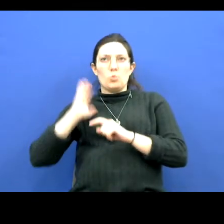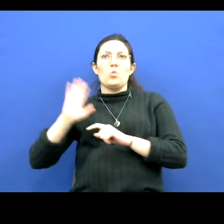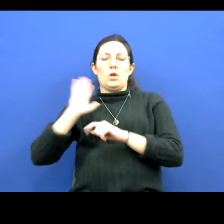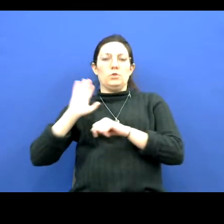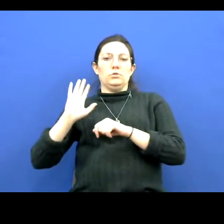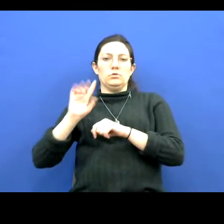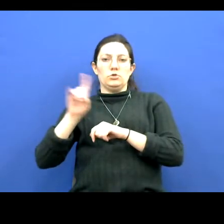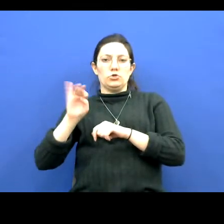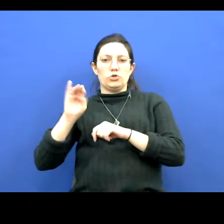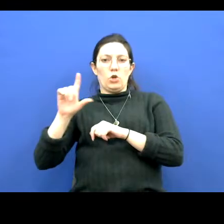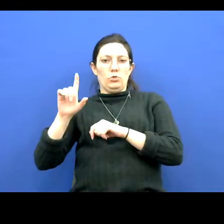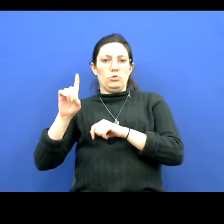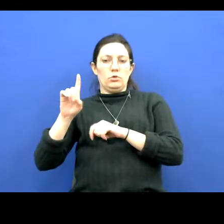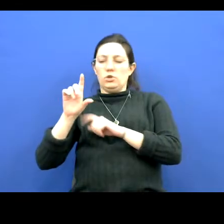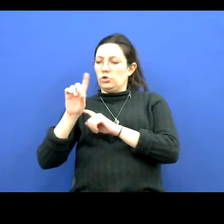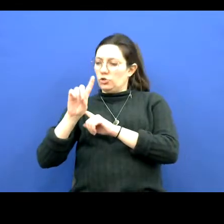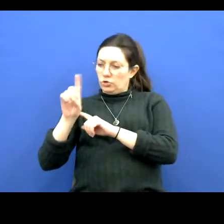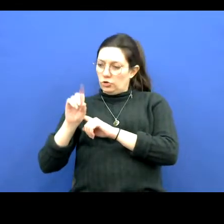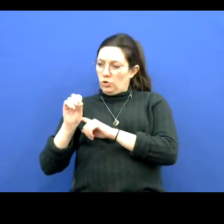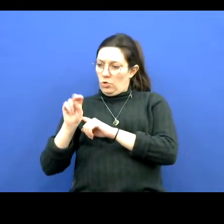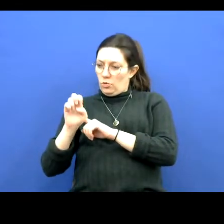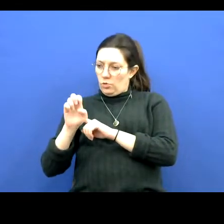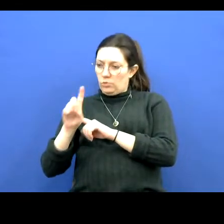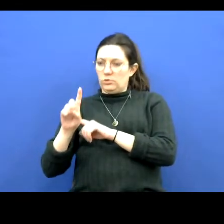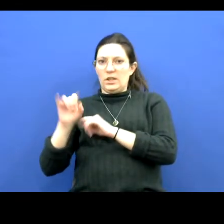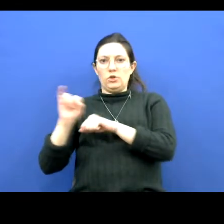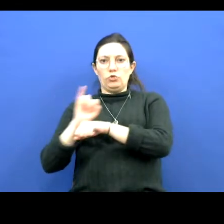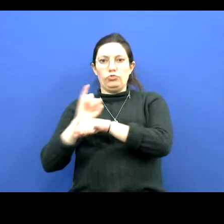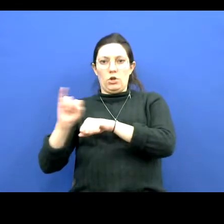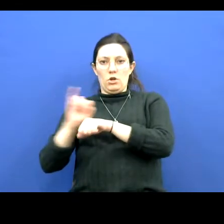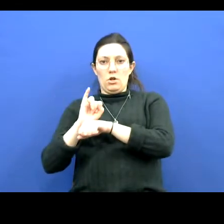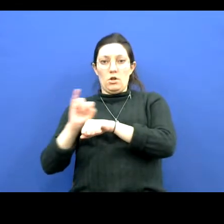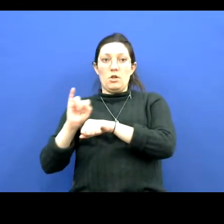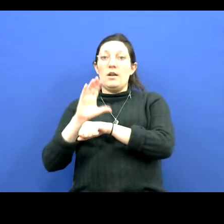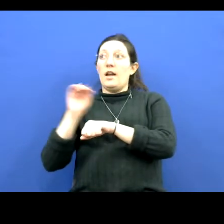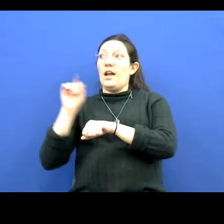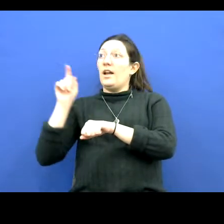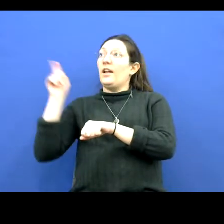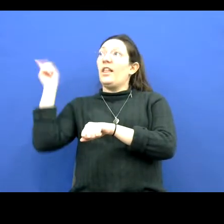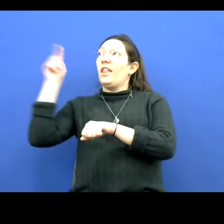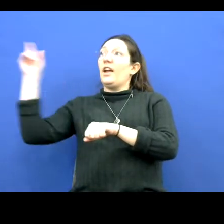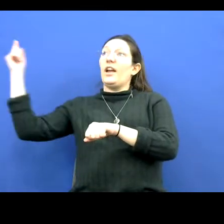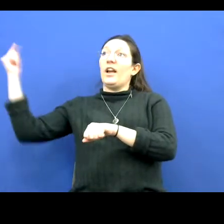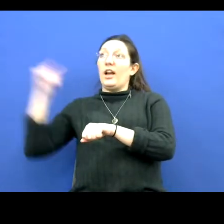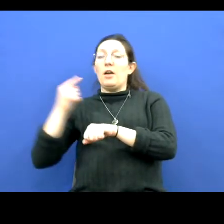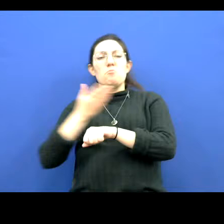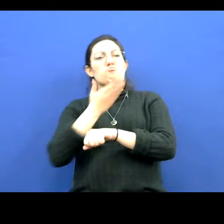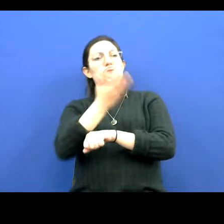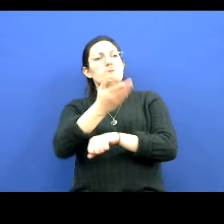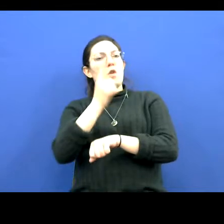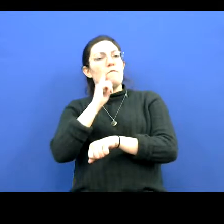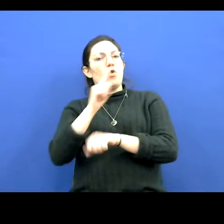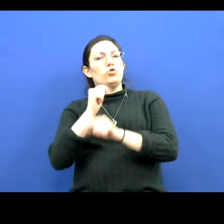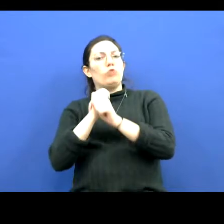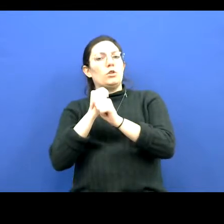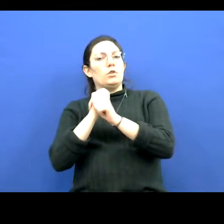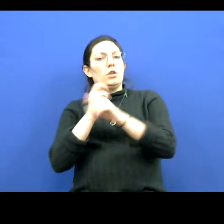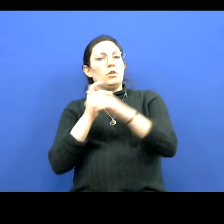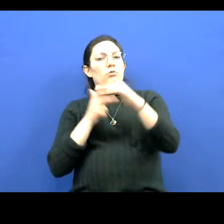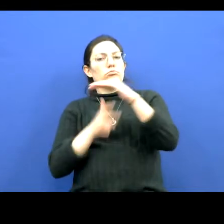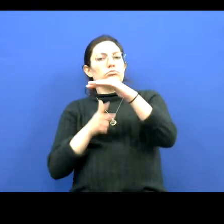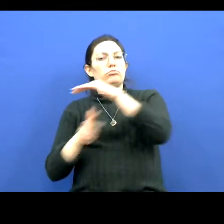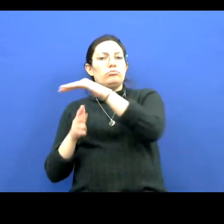industrial, and they came in with this trucking warehouse proposal, and we were able to deny